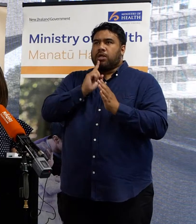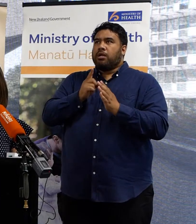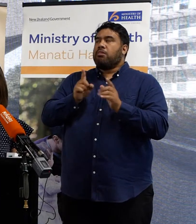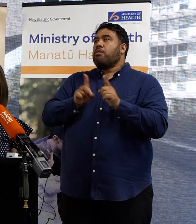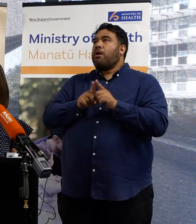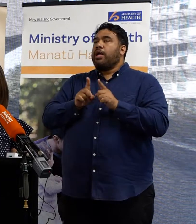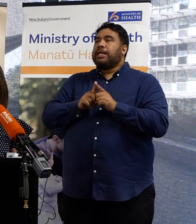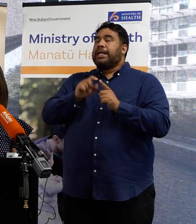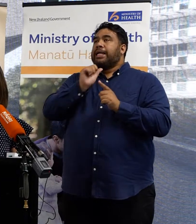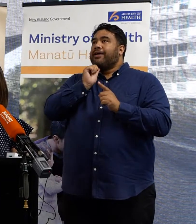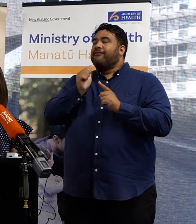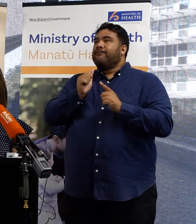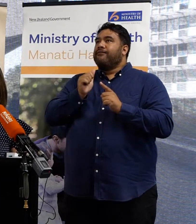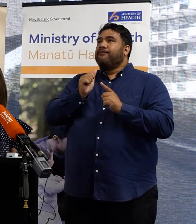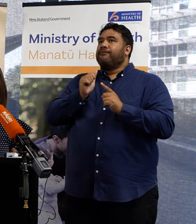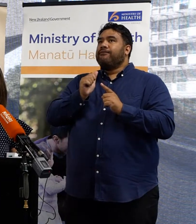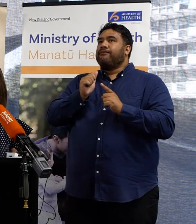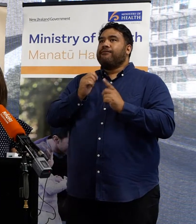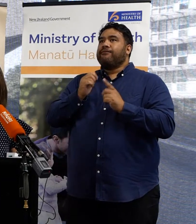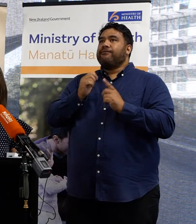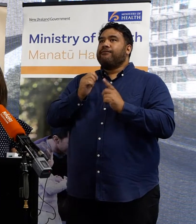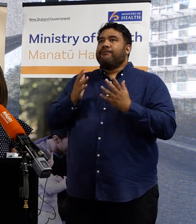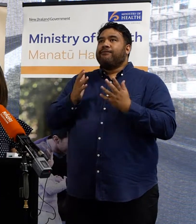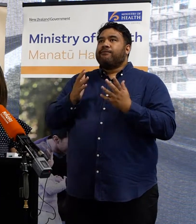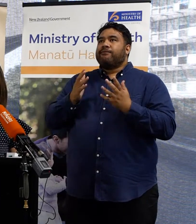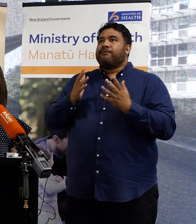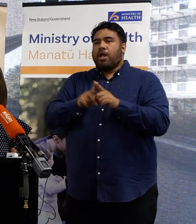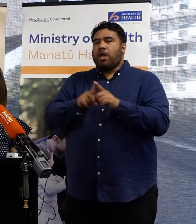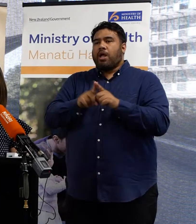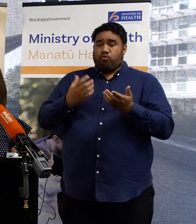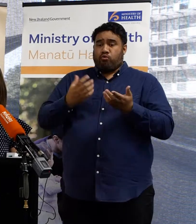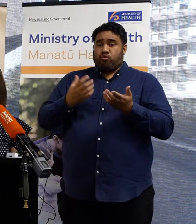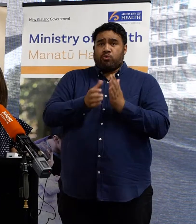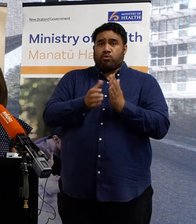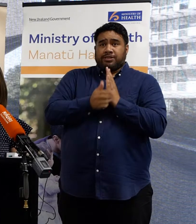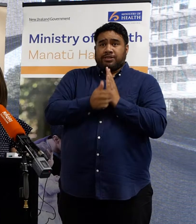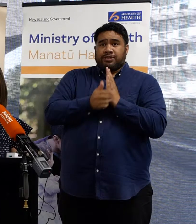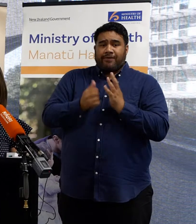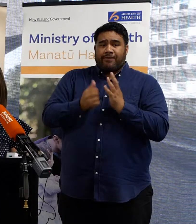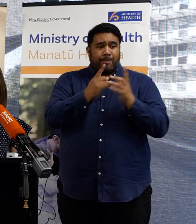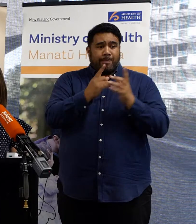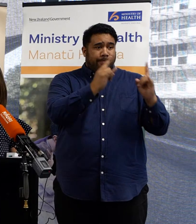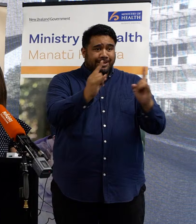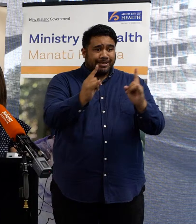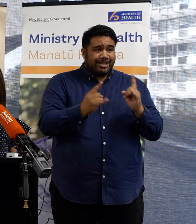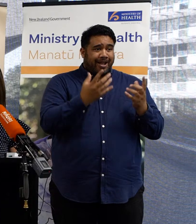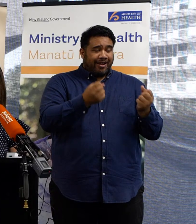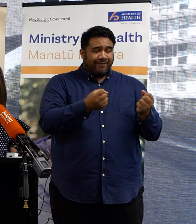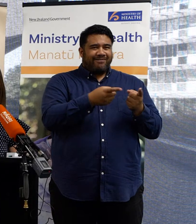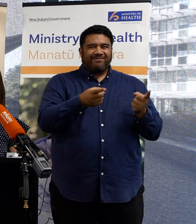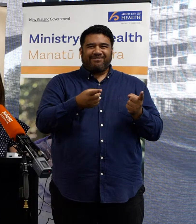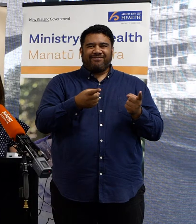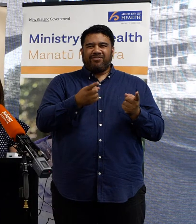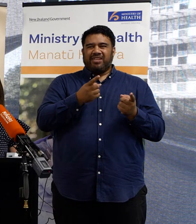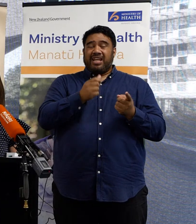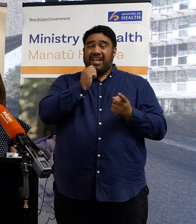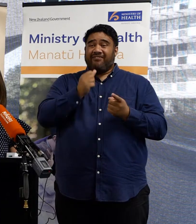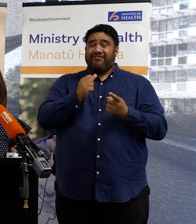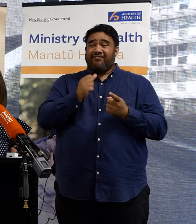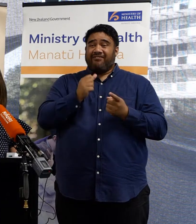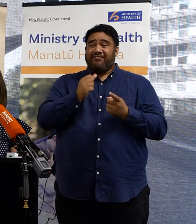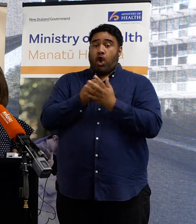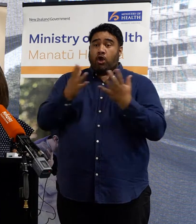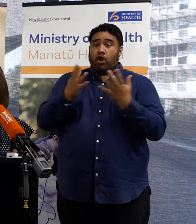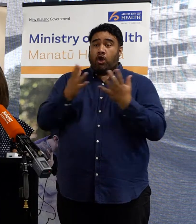had suddenly our capability for ICU beds. It would be quite challenging if we had a lot